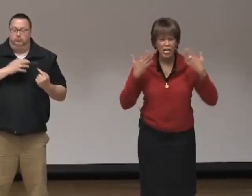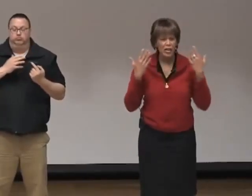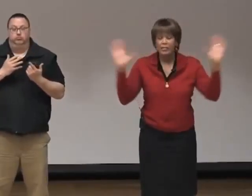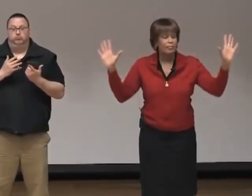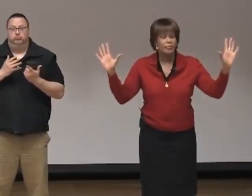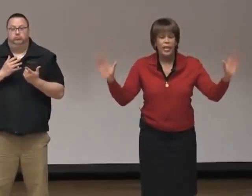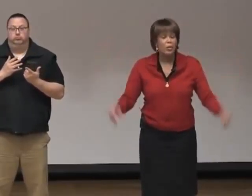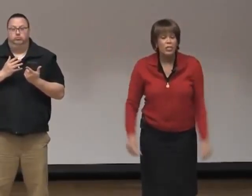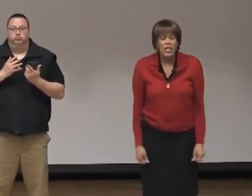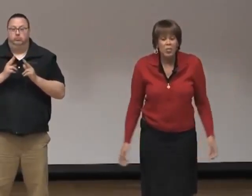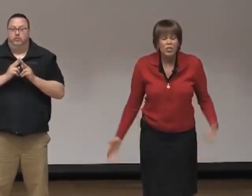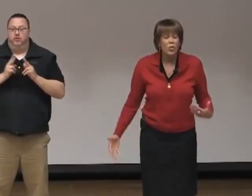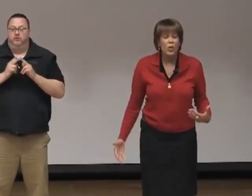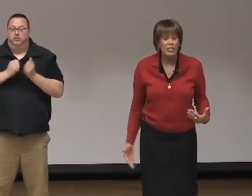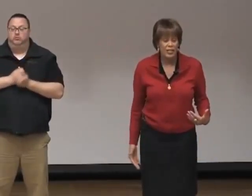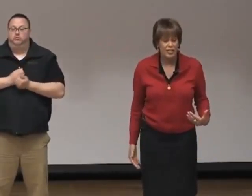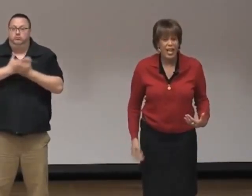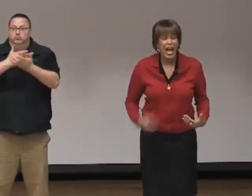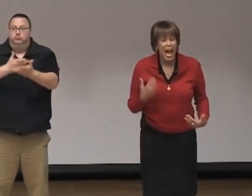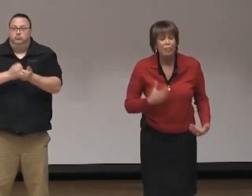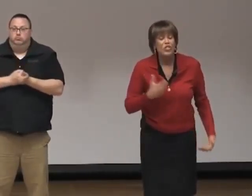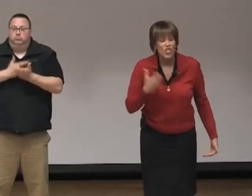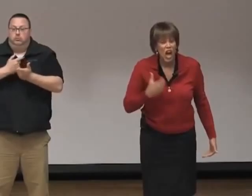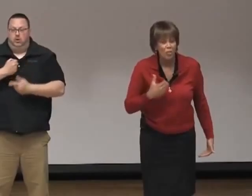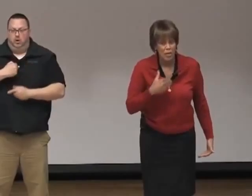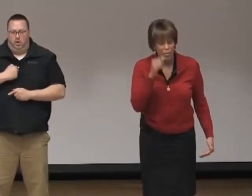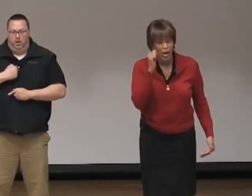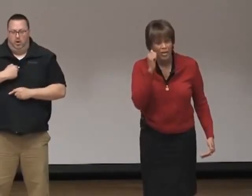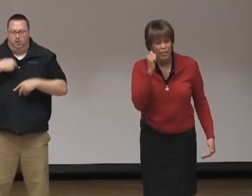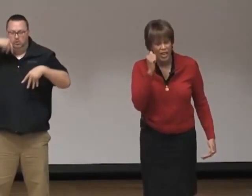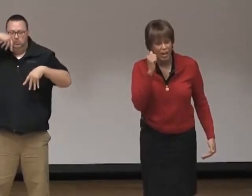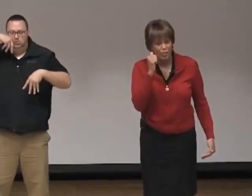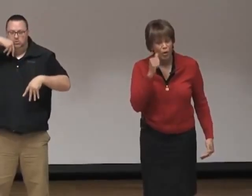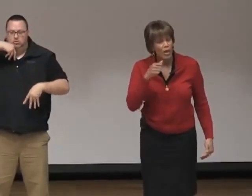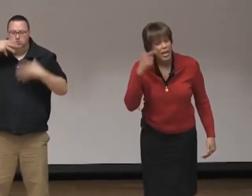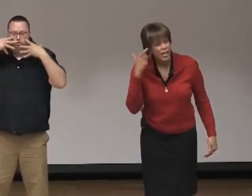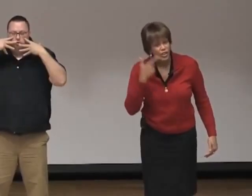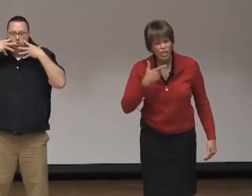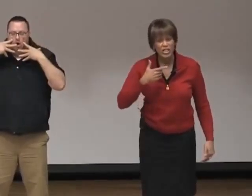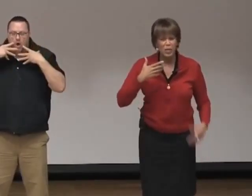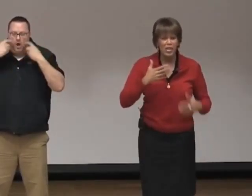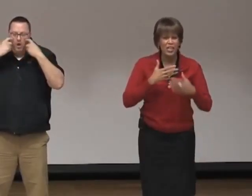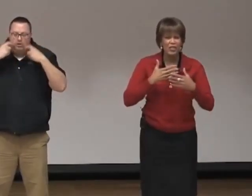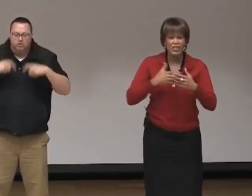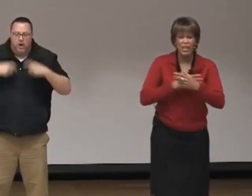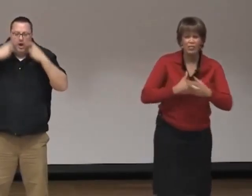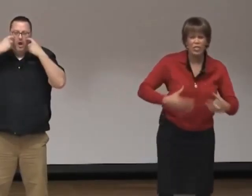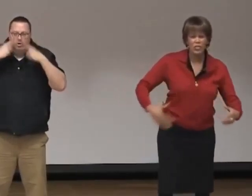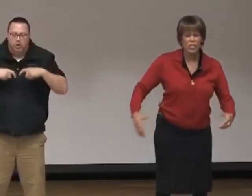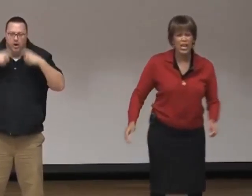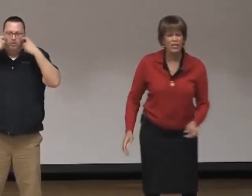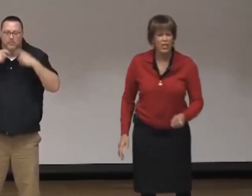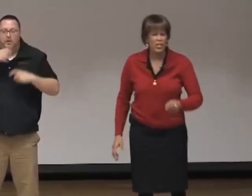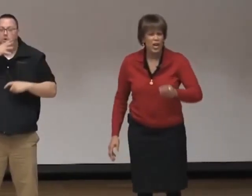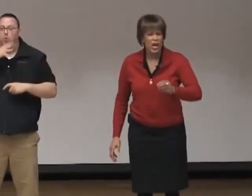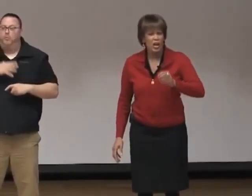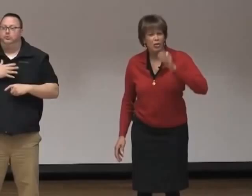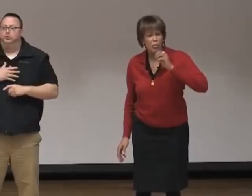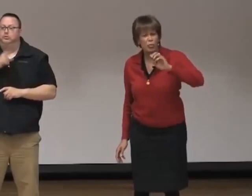very, it was horrendous. I'm sobbing behind the camera, and she's speaking in this kind of